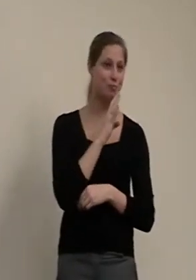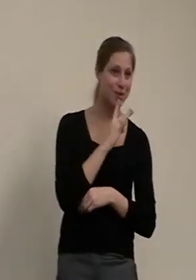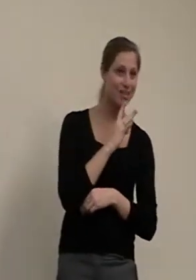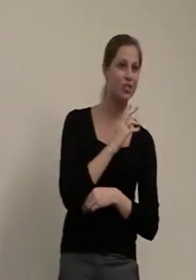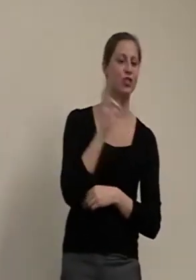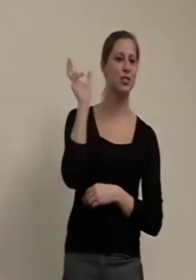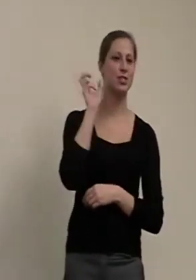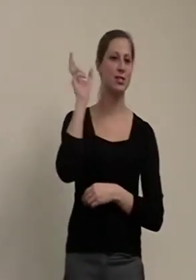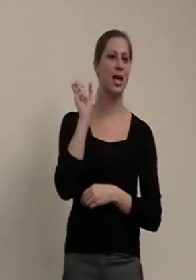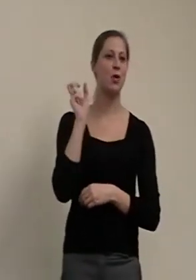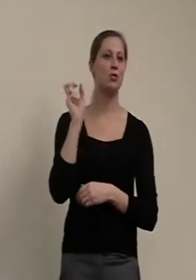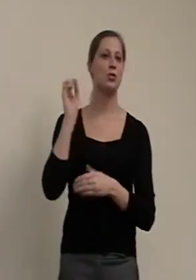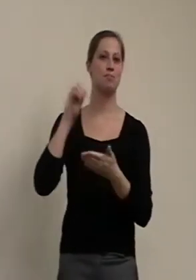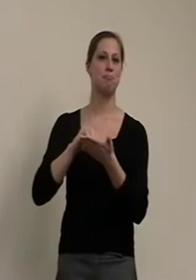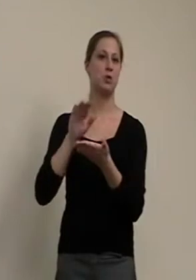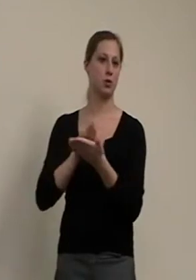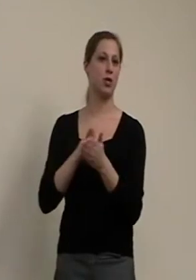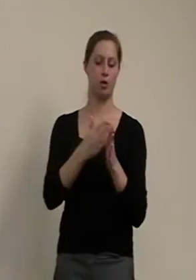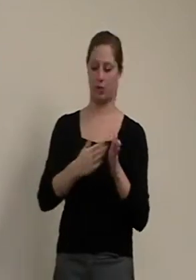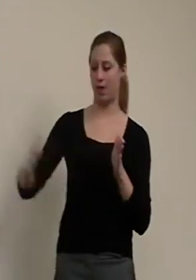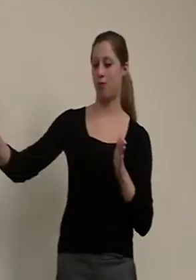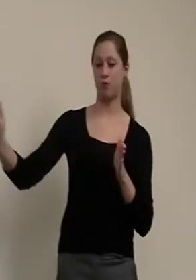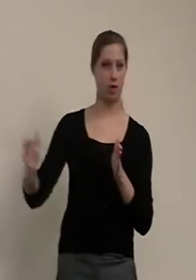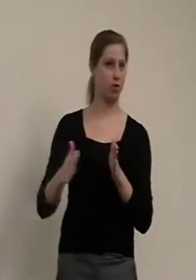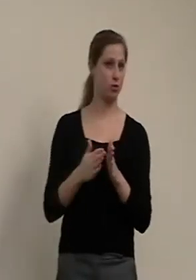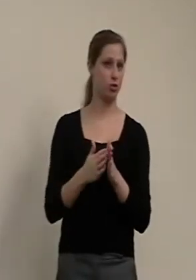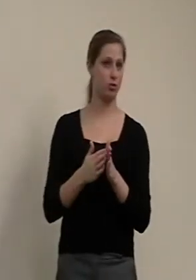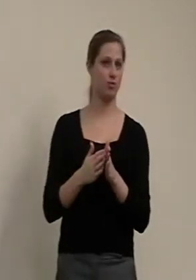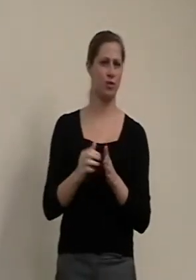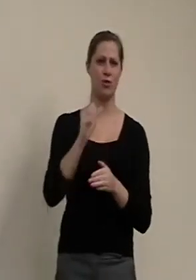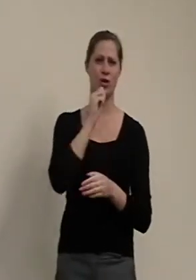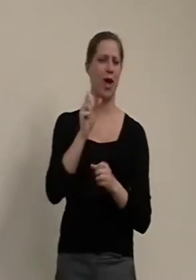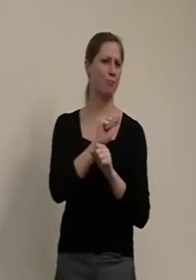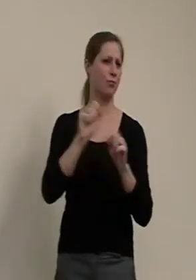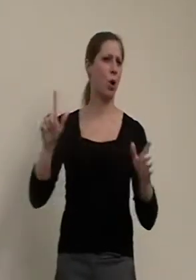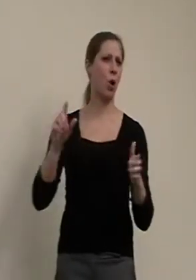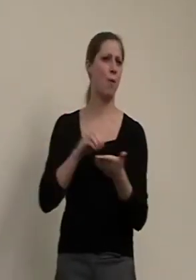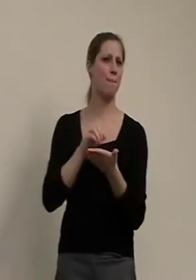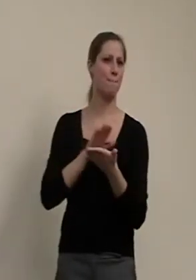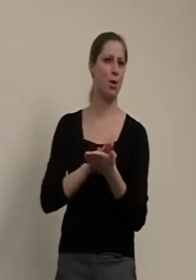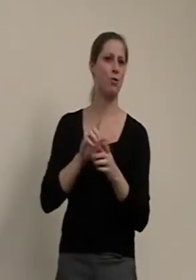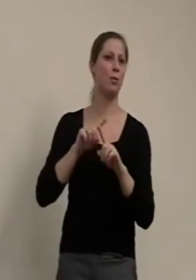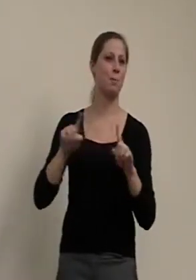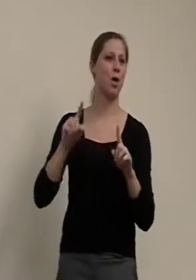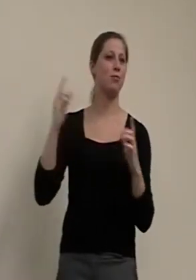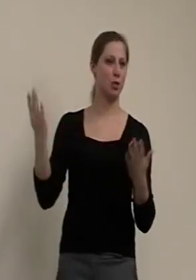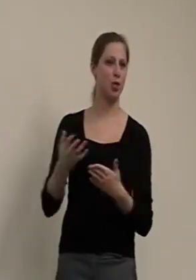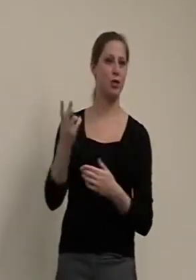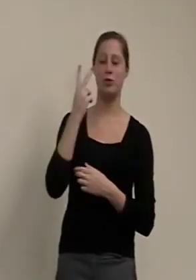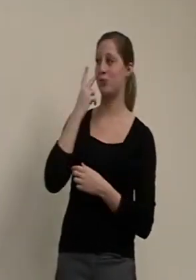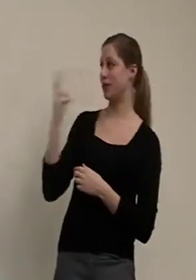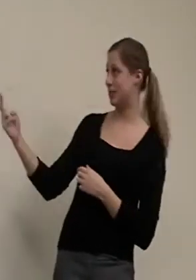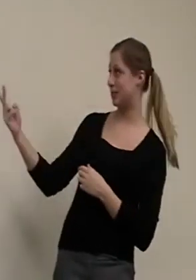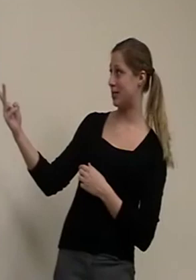marked on here, but in the middle range is where the consonants are. The vowels are in the low-pitched range, and